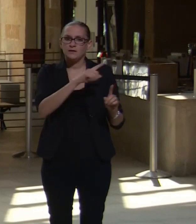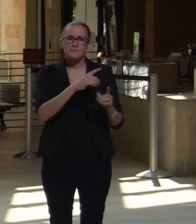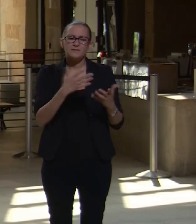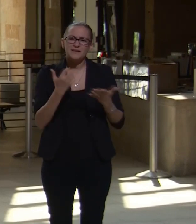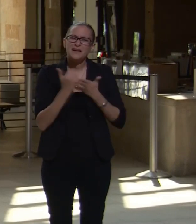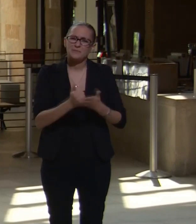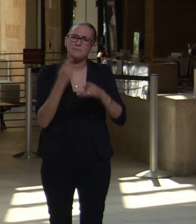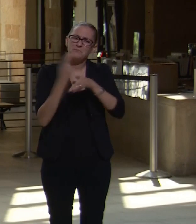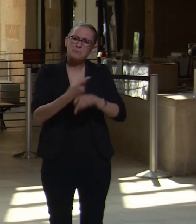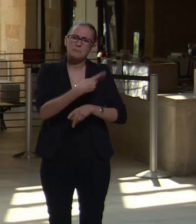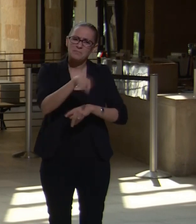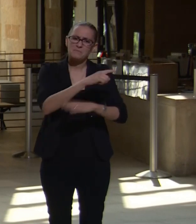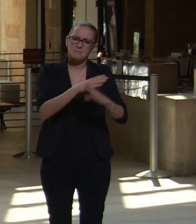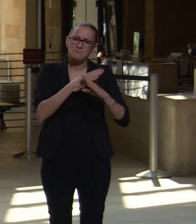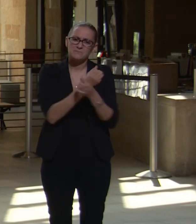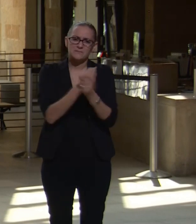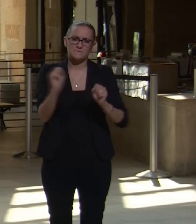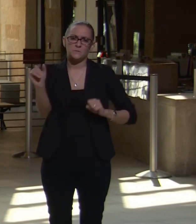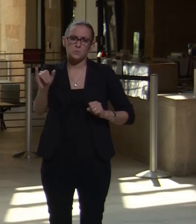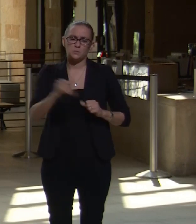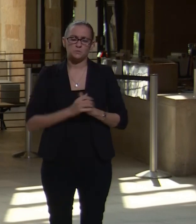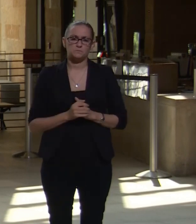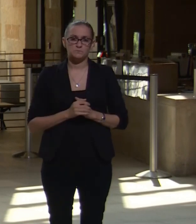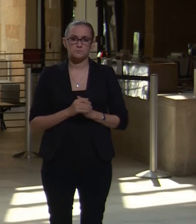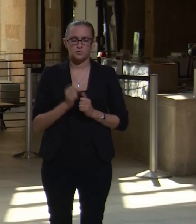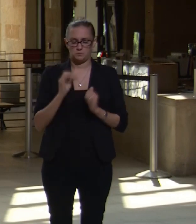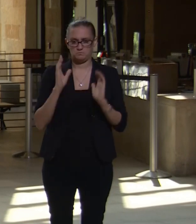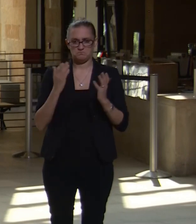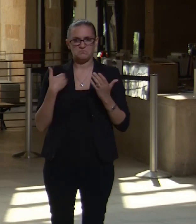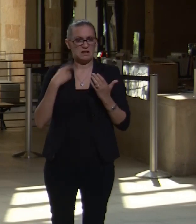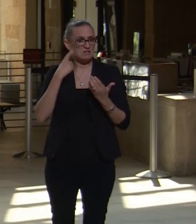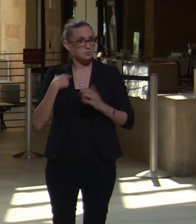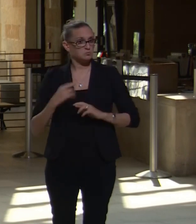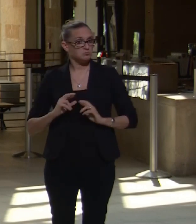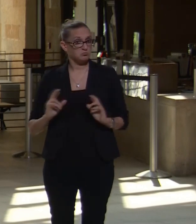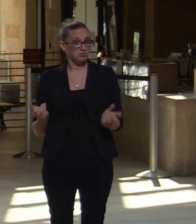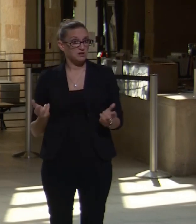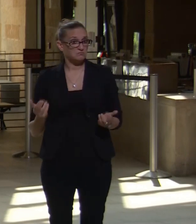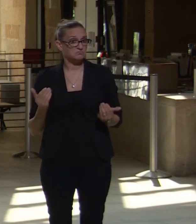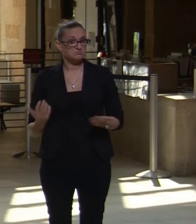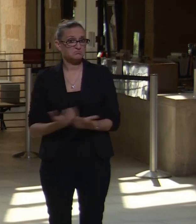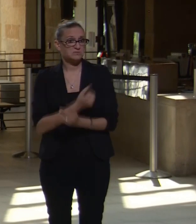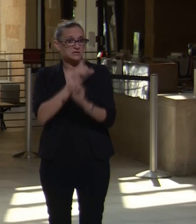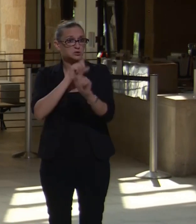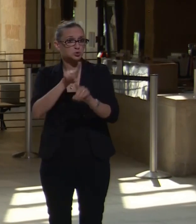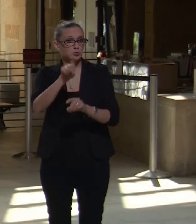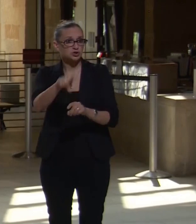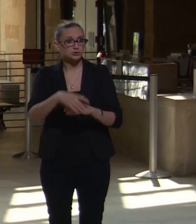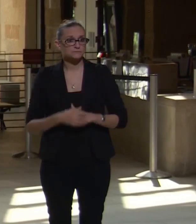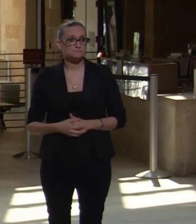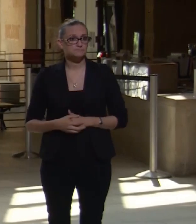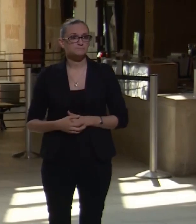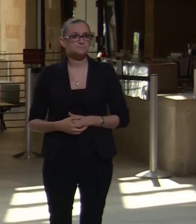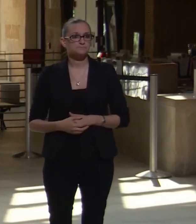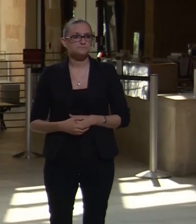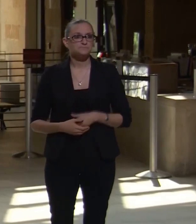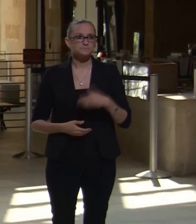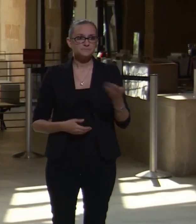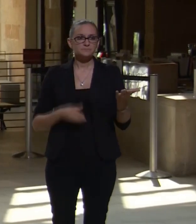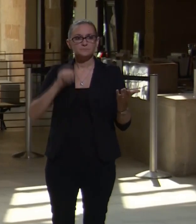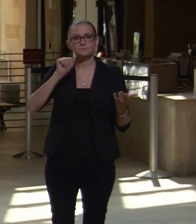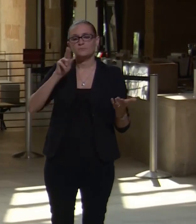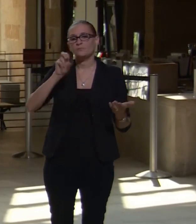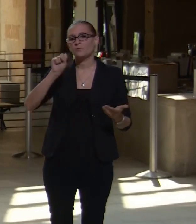Let's help keep them safe too. So with that, I think we're ready to answer questions. Hi,